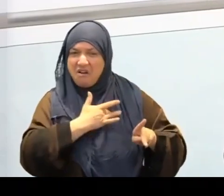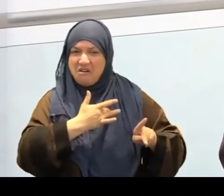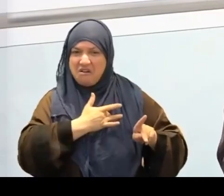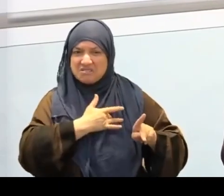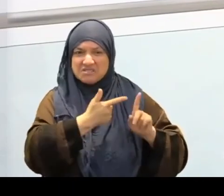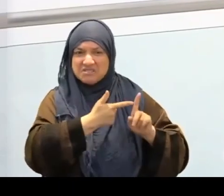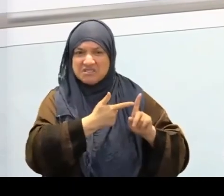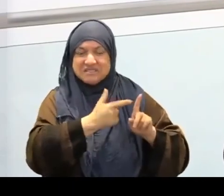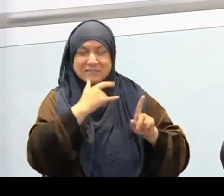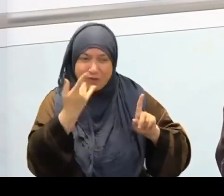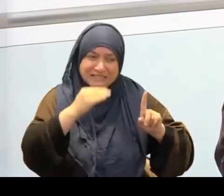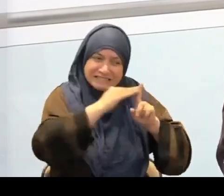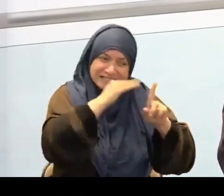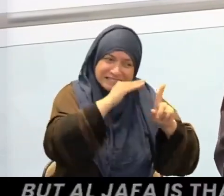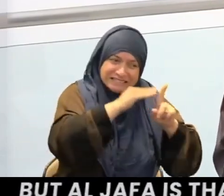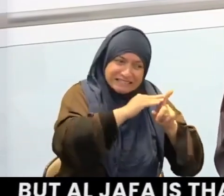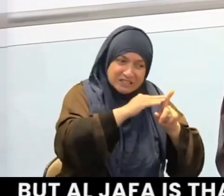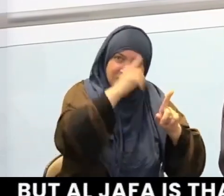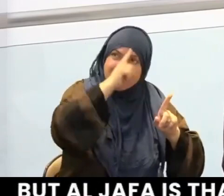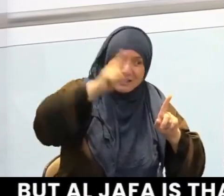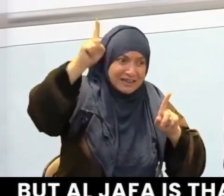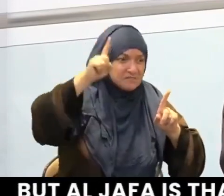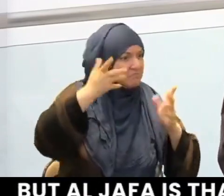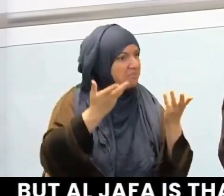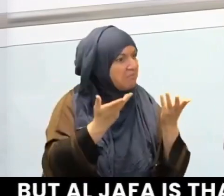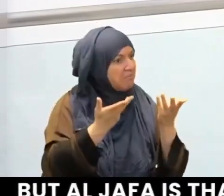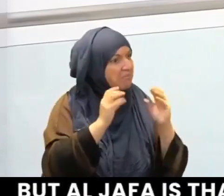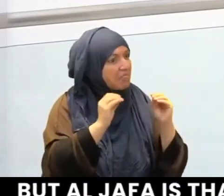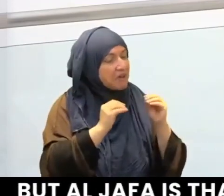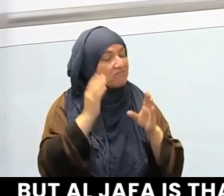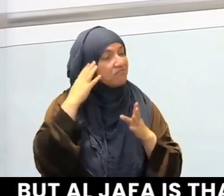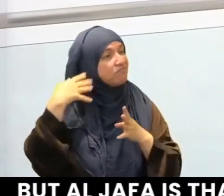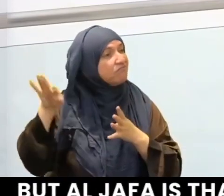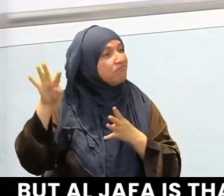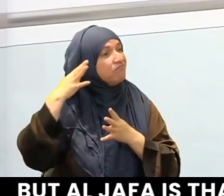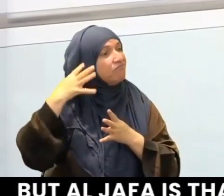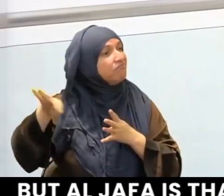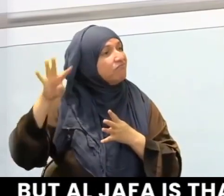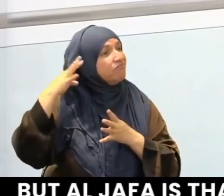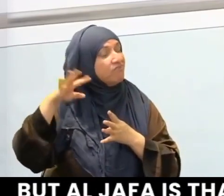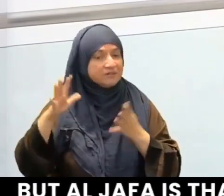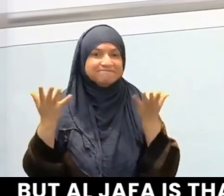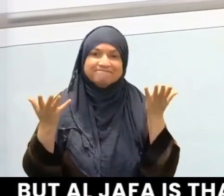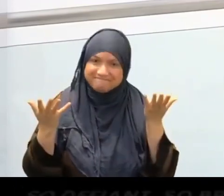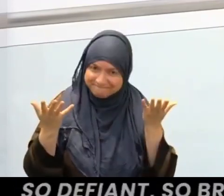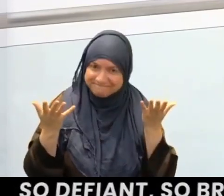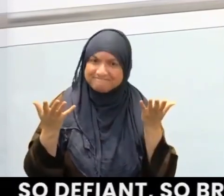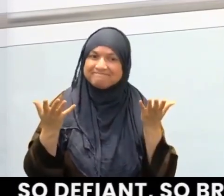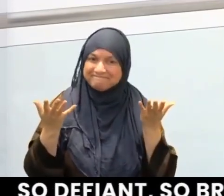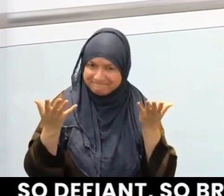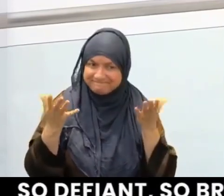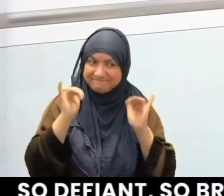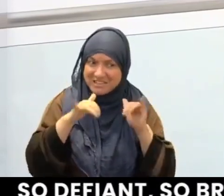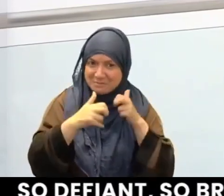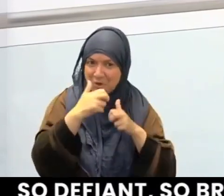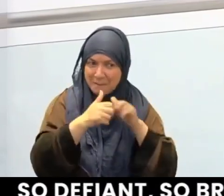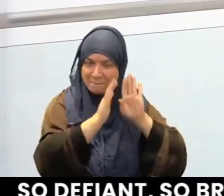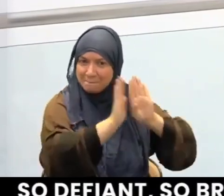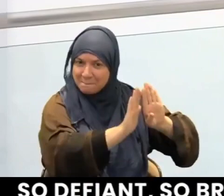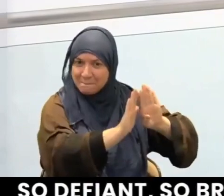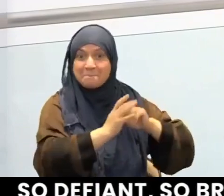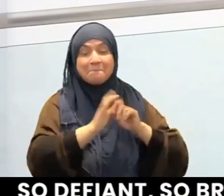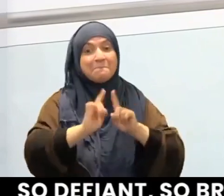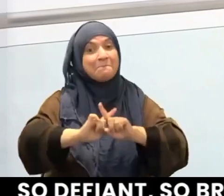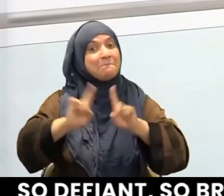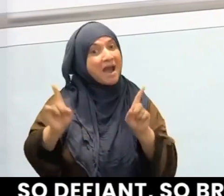might listen, they might be receptive. But al-jafa is that a person has become so insolent, so defiant, so brazen